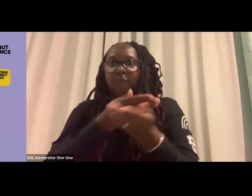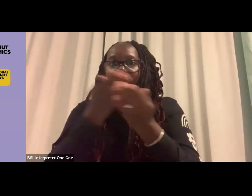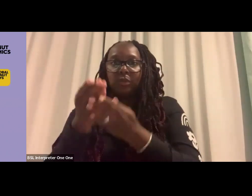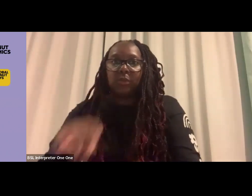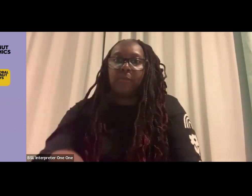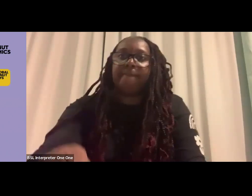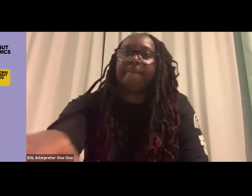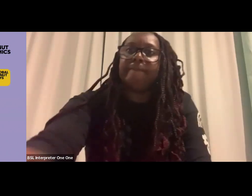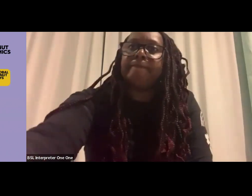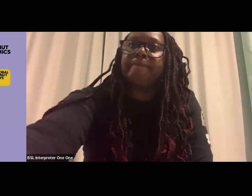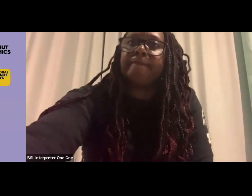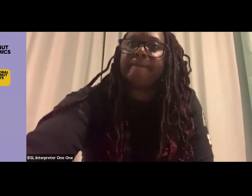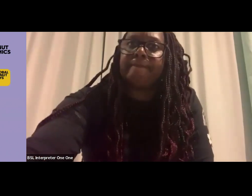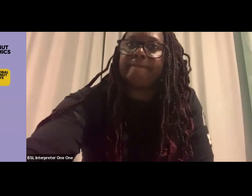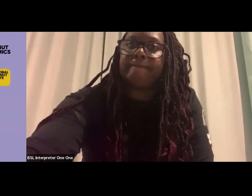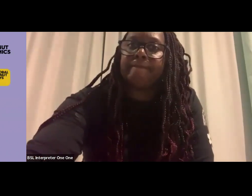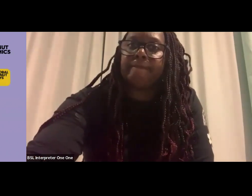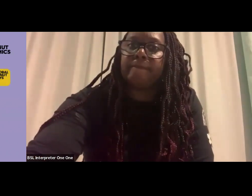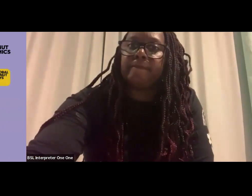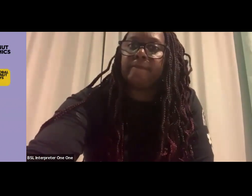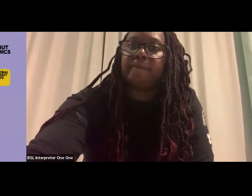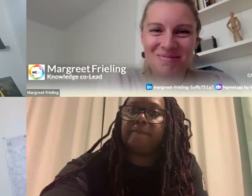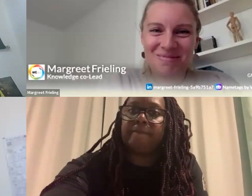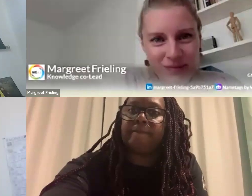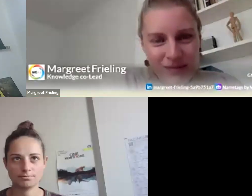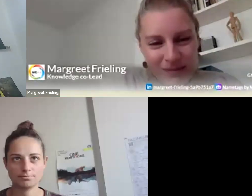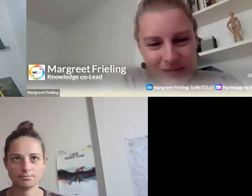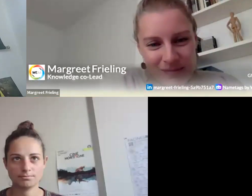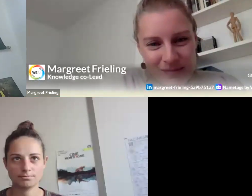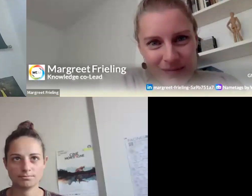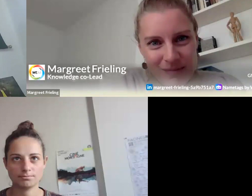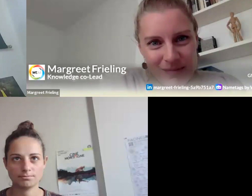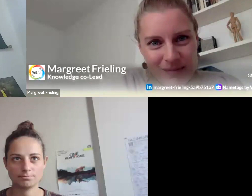Latu. Thank you very much, Zating.